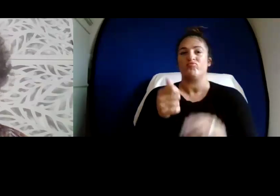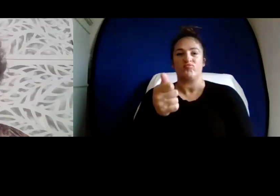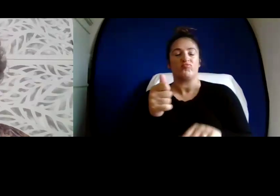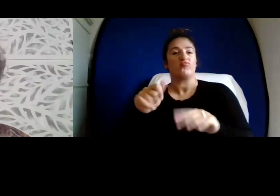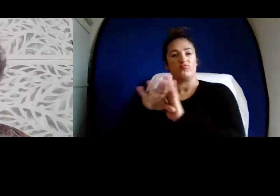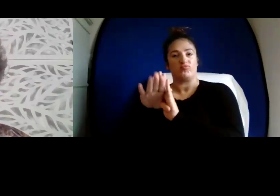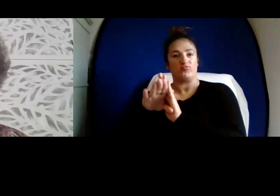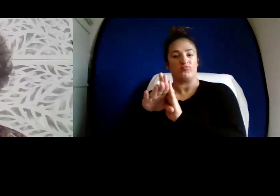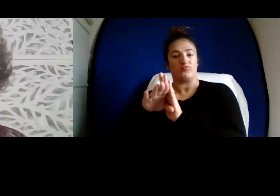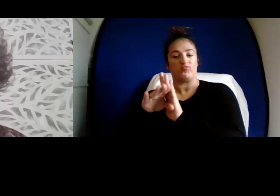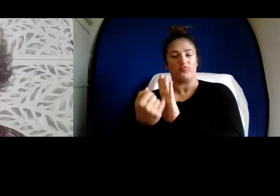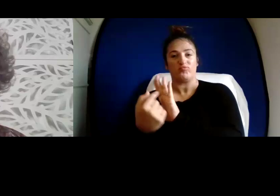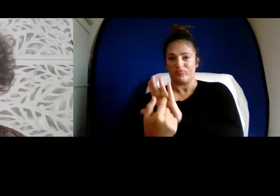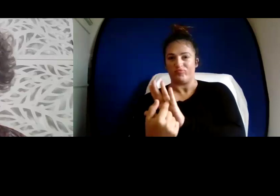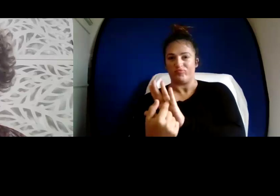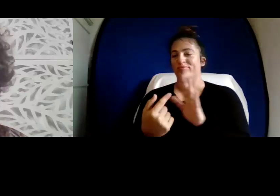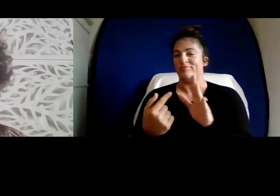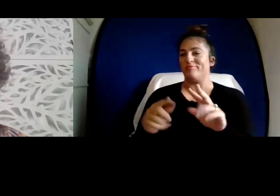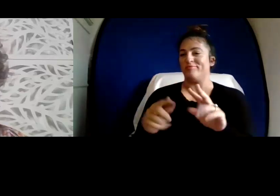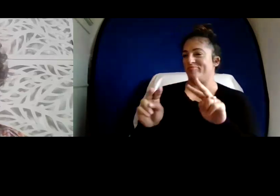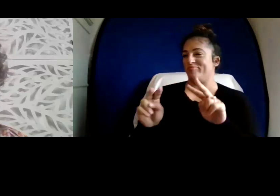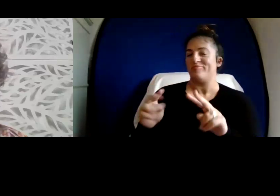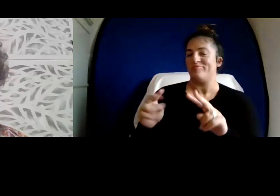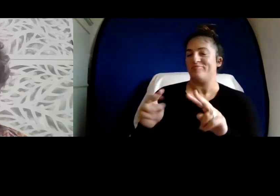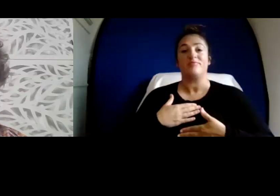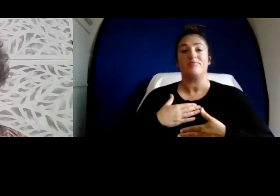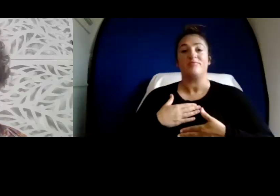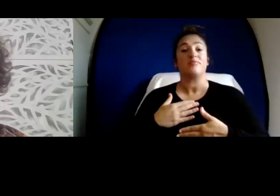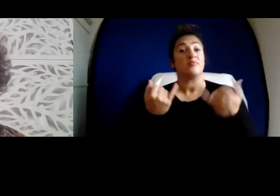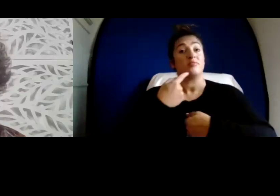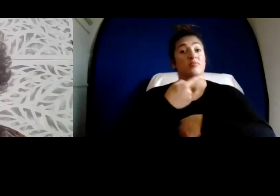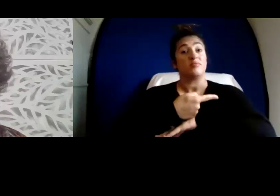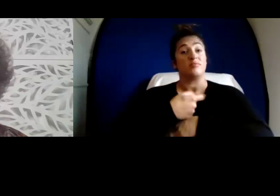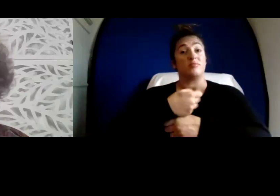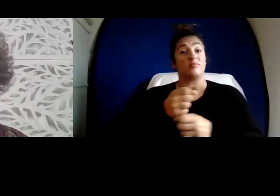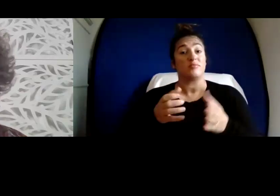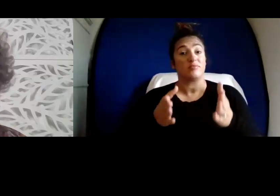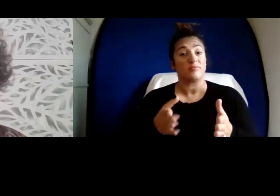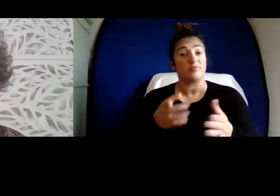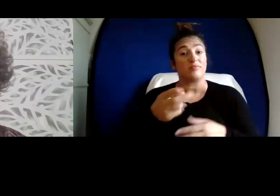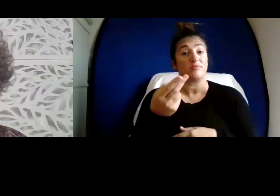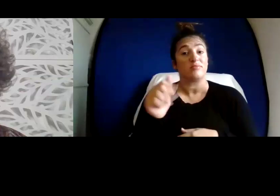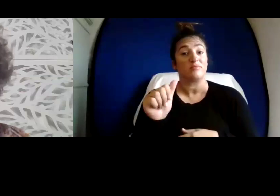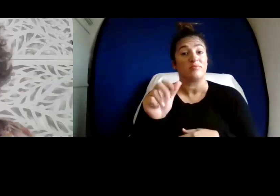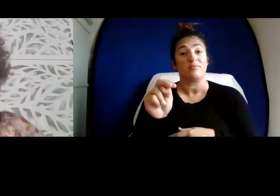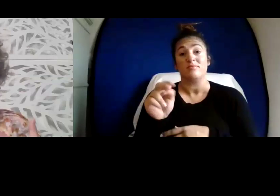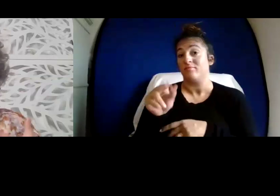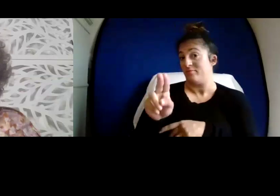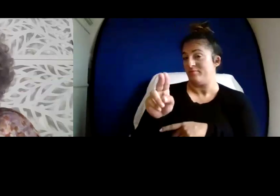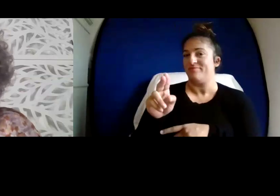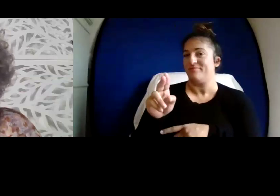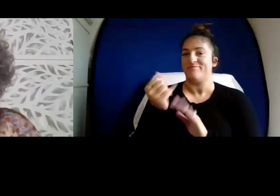Hanyu. Hanyu will be our crafter for today. And Hanyu, please, would you be so kind as to tell